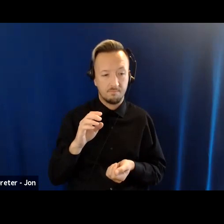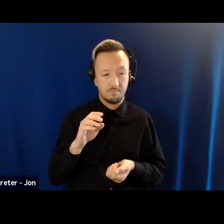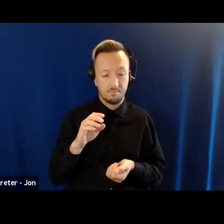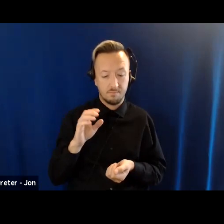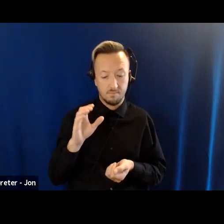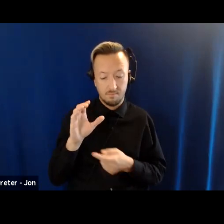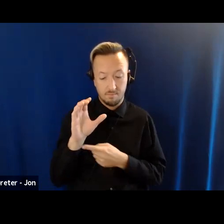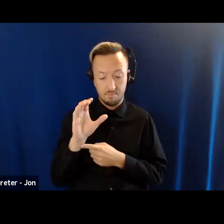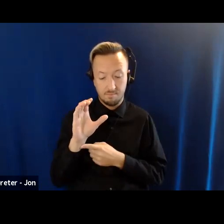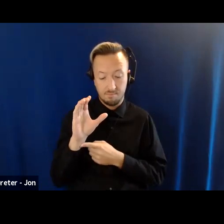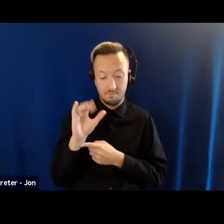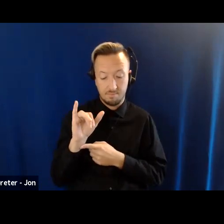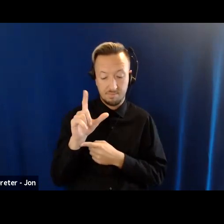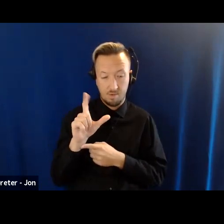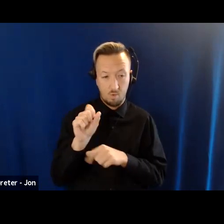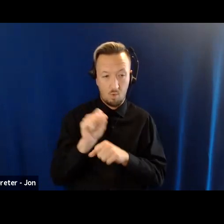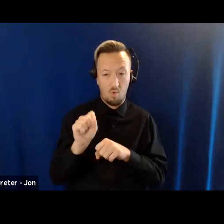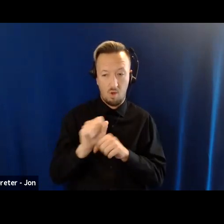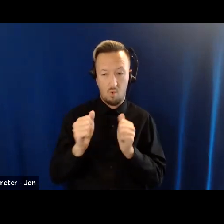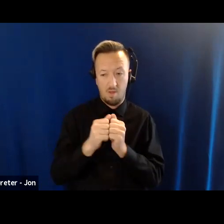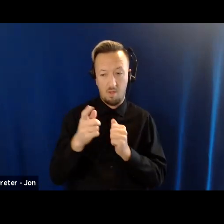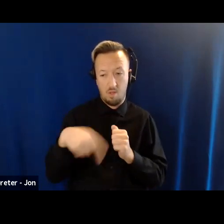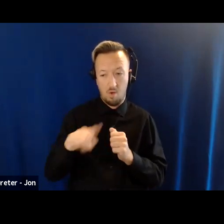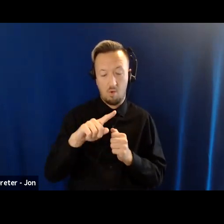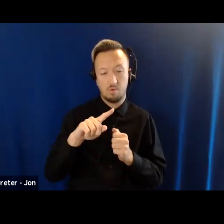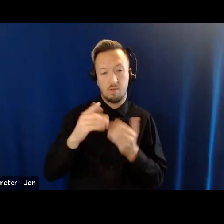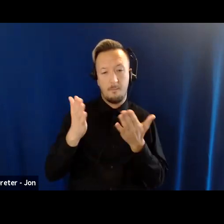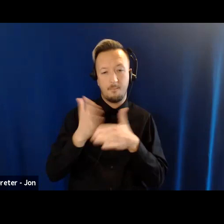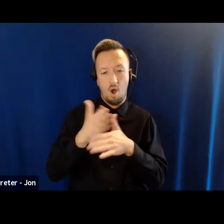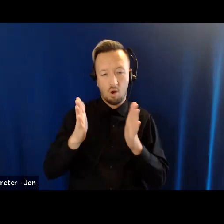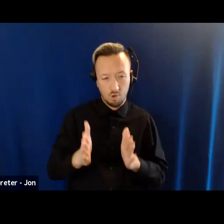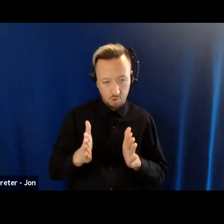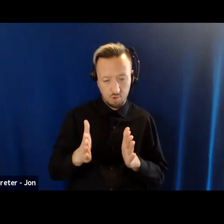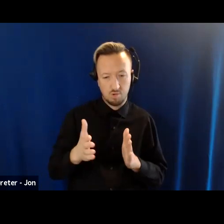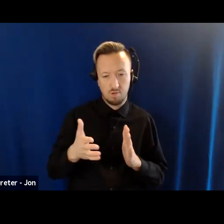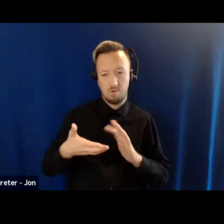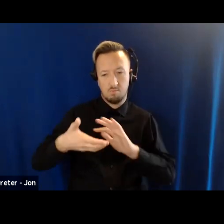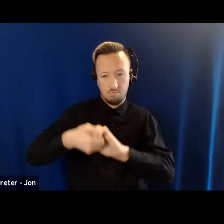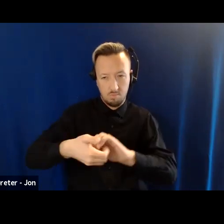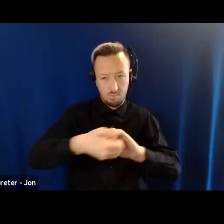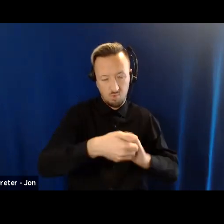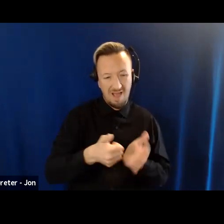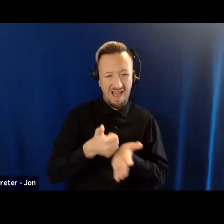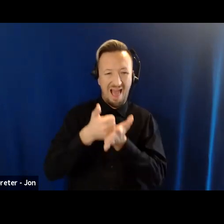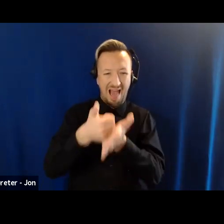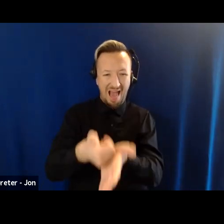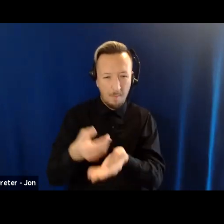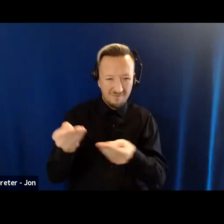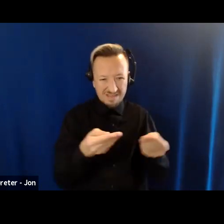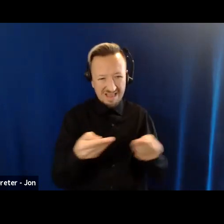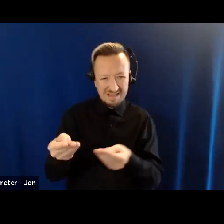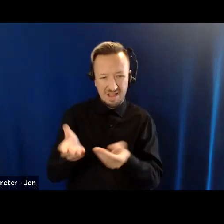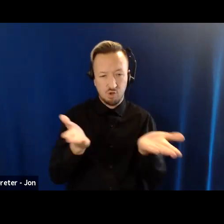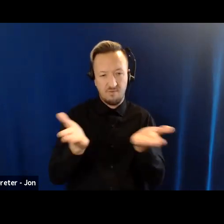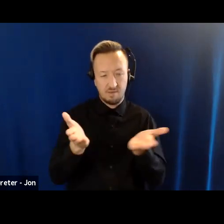CILs working with those partners to coordinate and help facilitate services for individuals who are coming